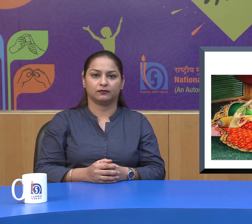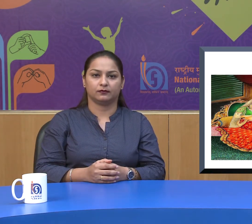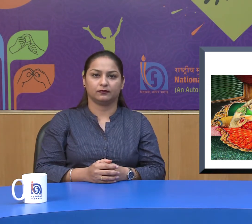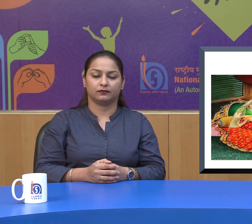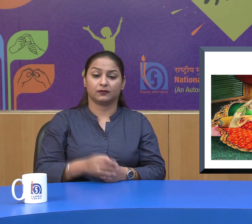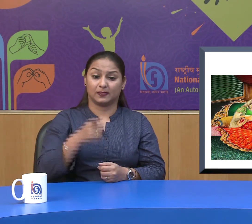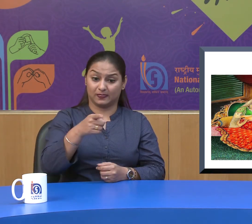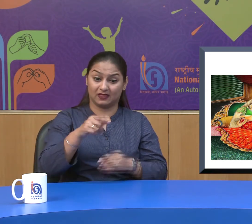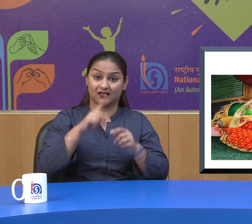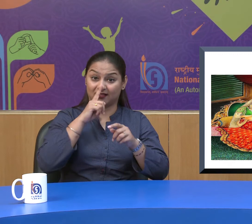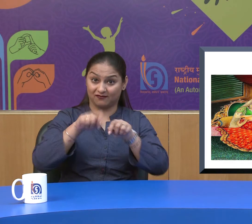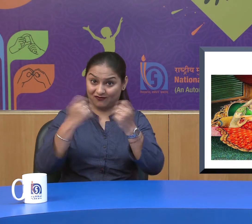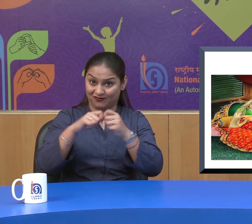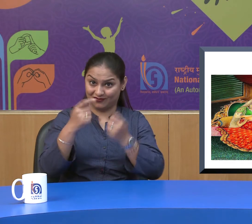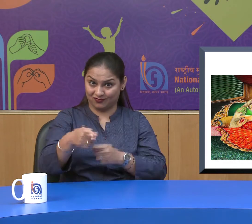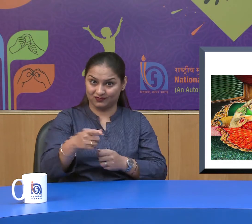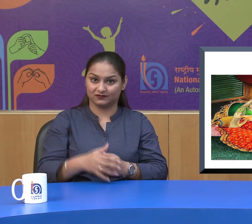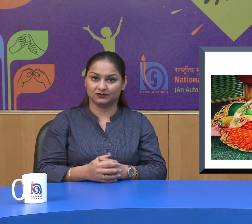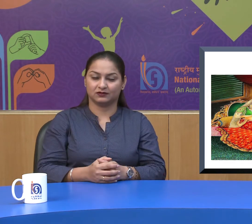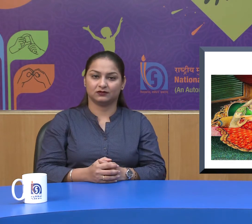These widows couldn't wear